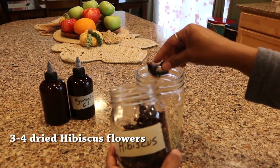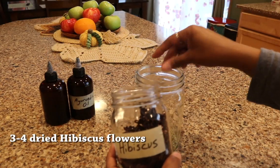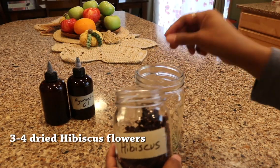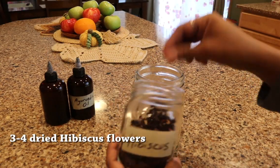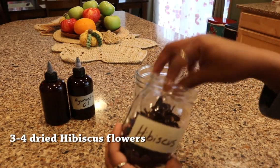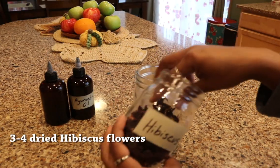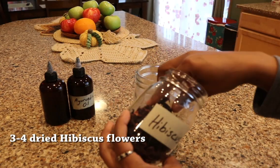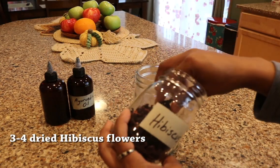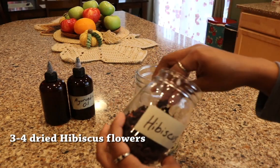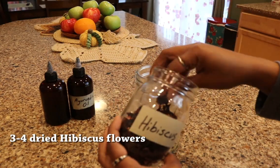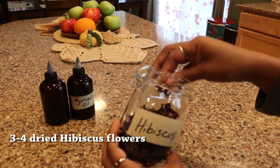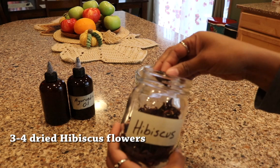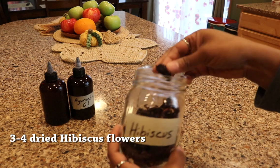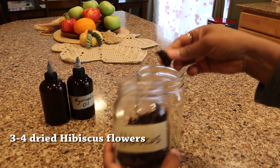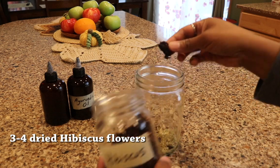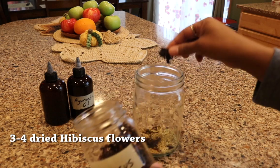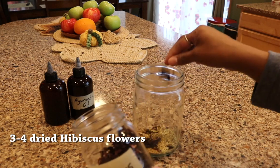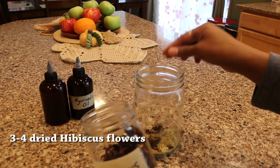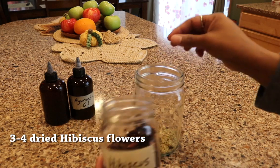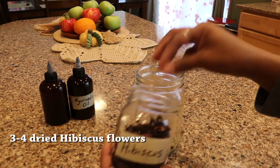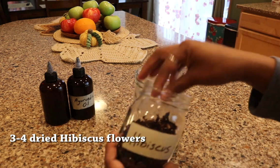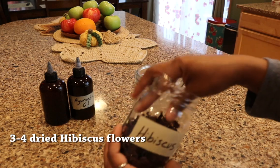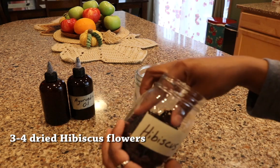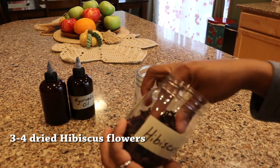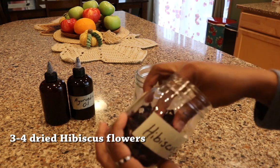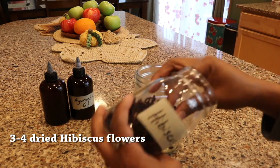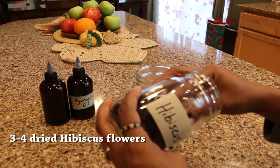just show you what I add into my oils.